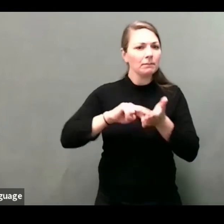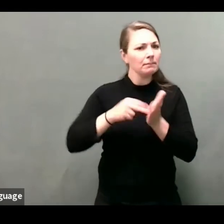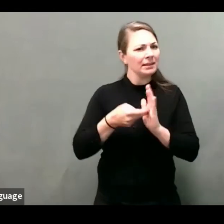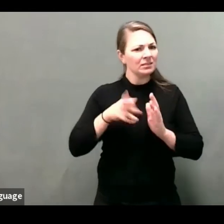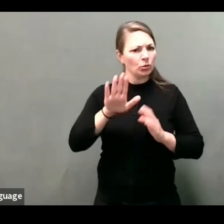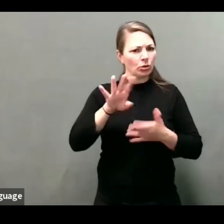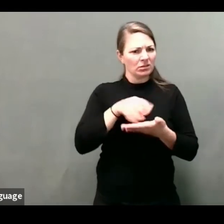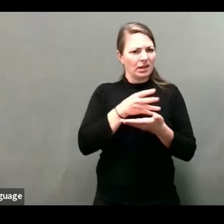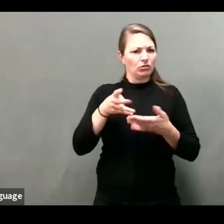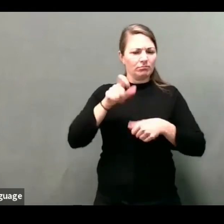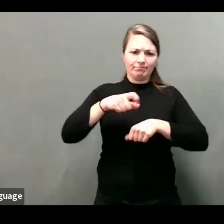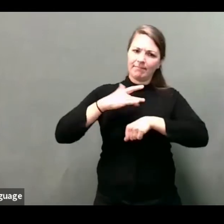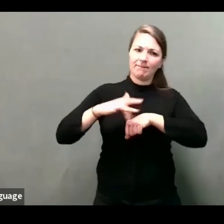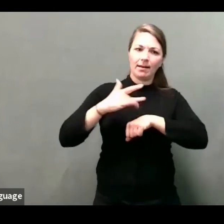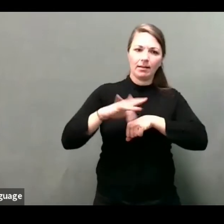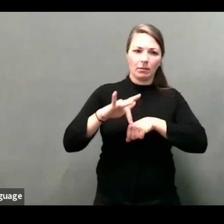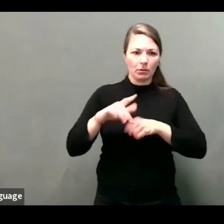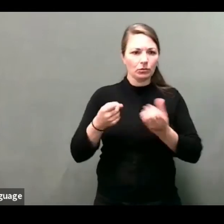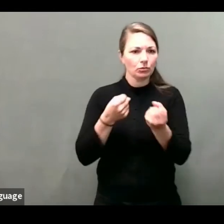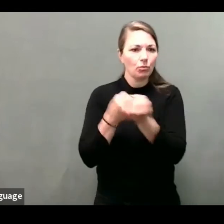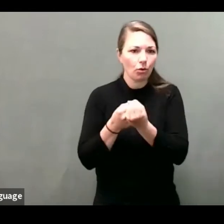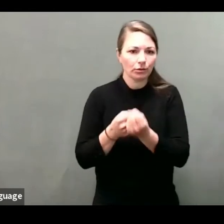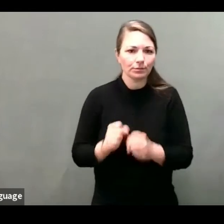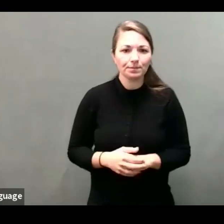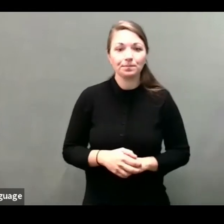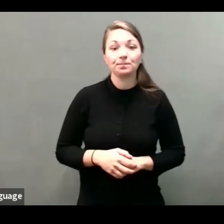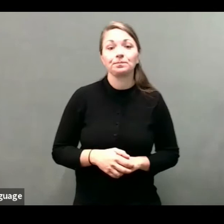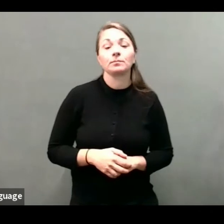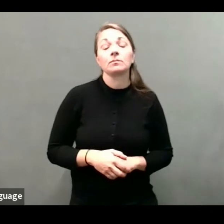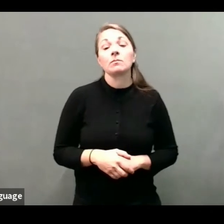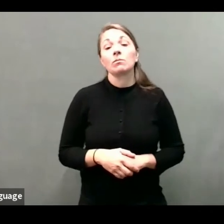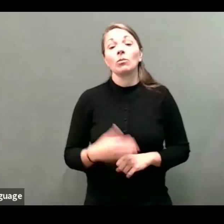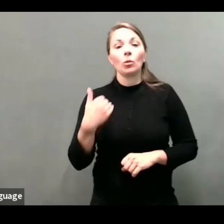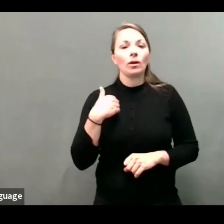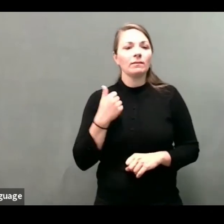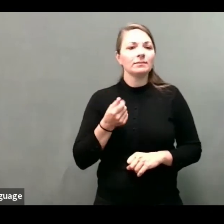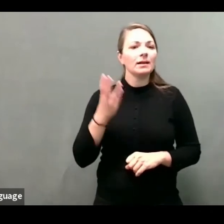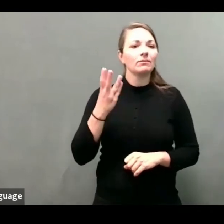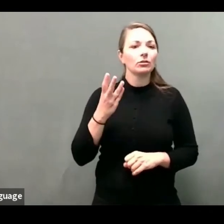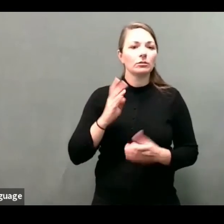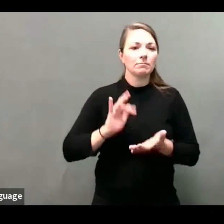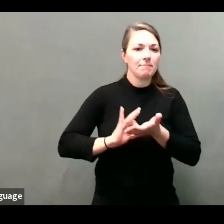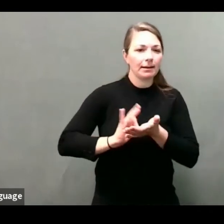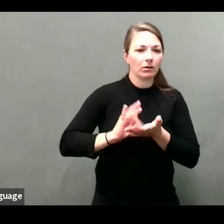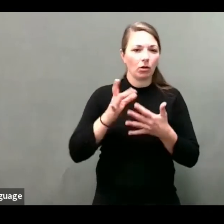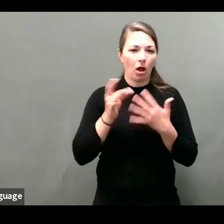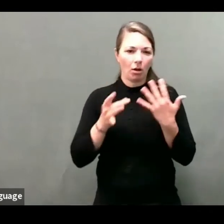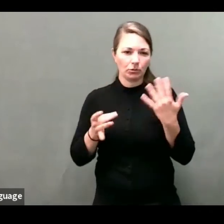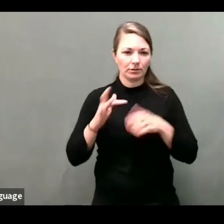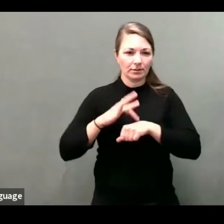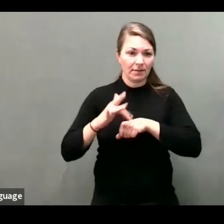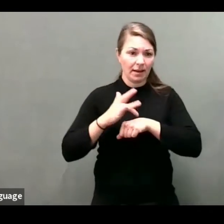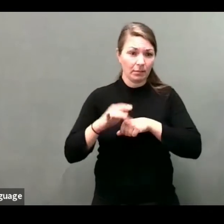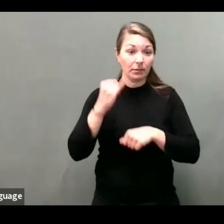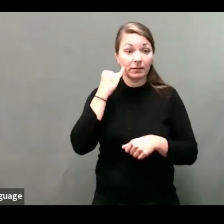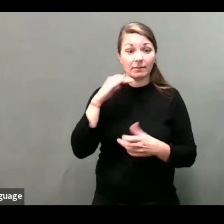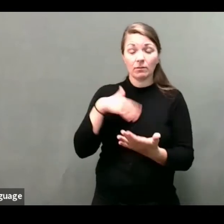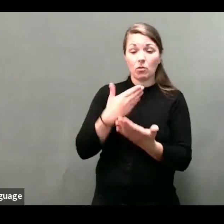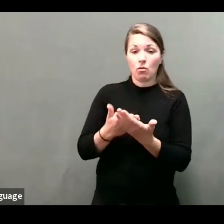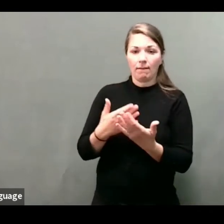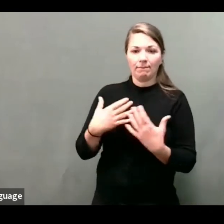So there are several different medical options that are available to survivors of sexual assault when they arrive in a